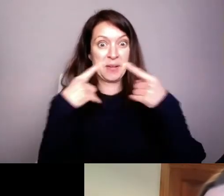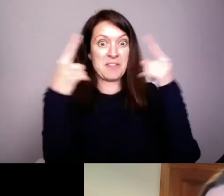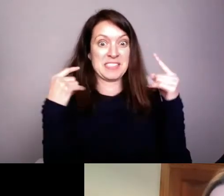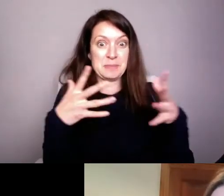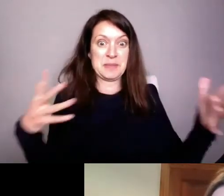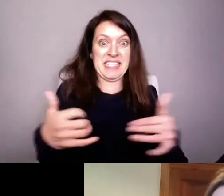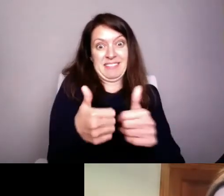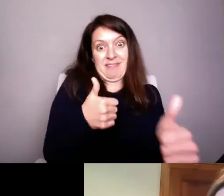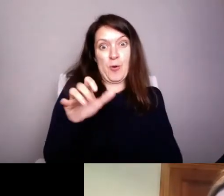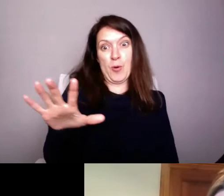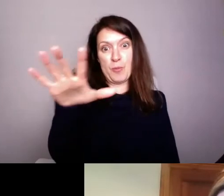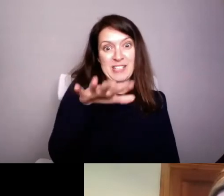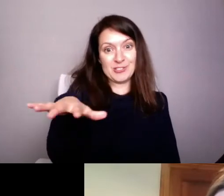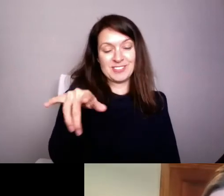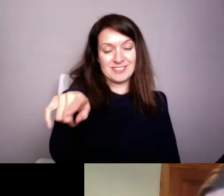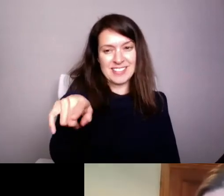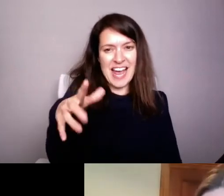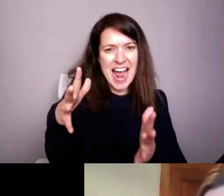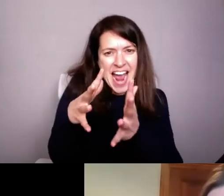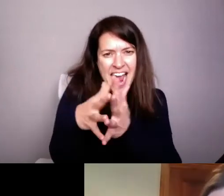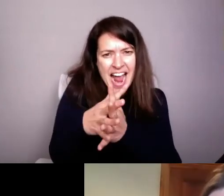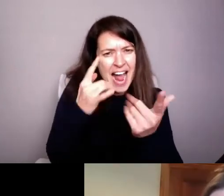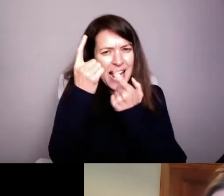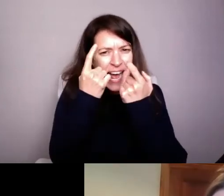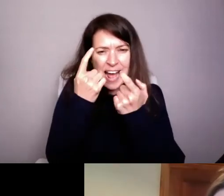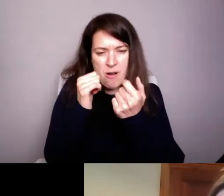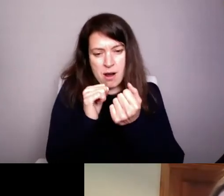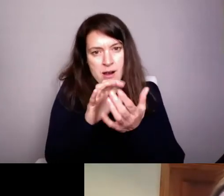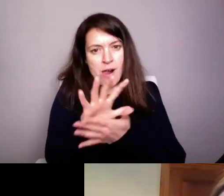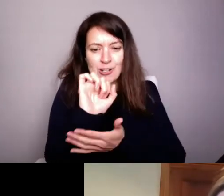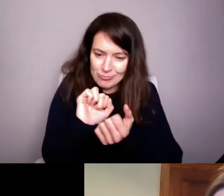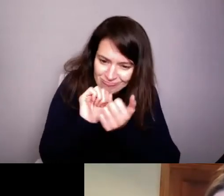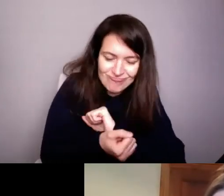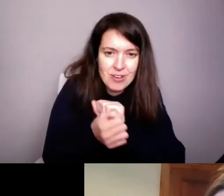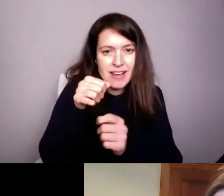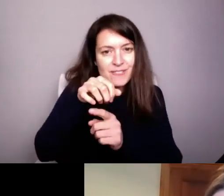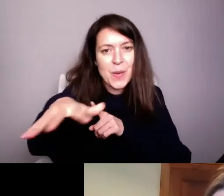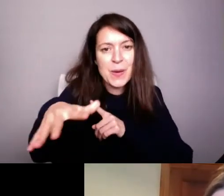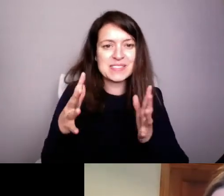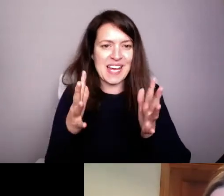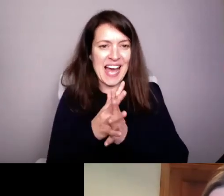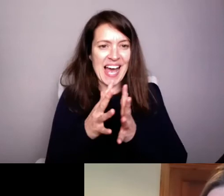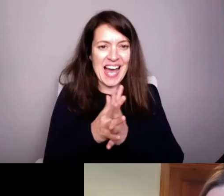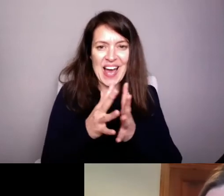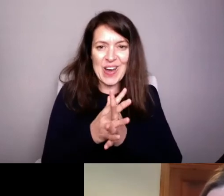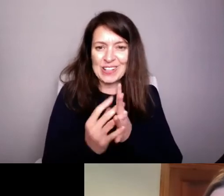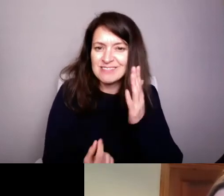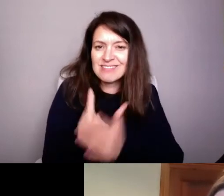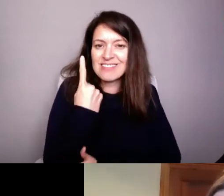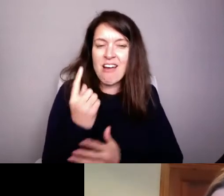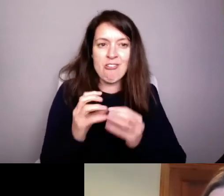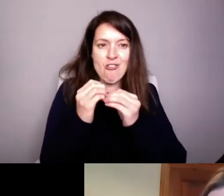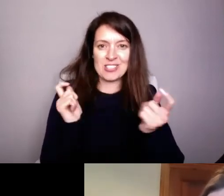and what might be the best mechanisms to sharing that best practice and creating that change. And as you said, that importance of having